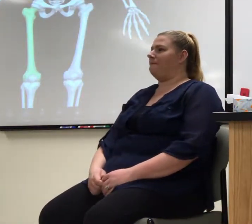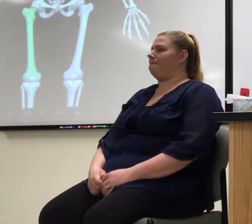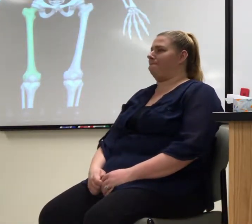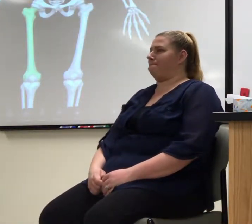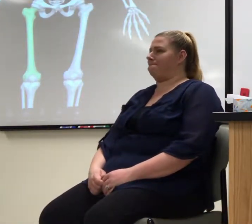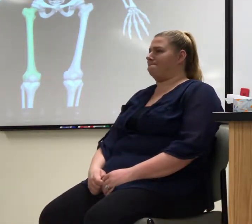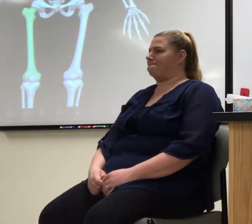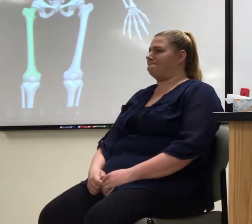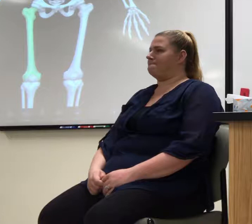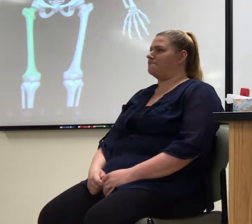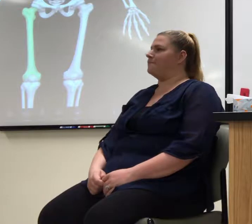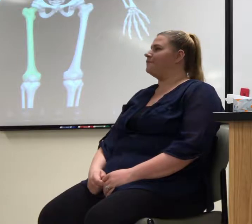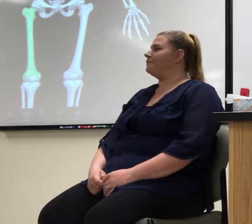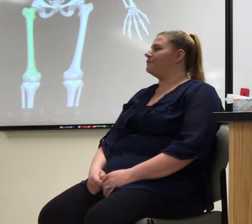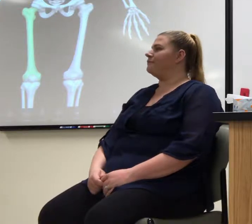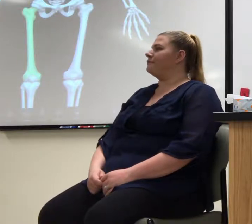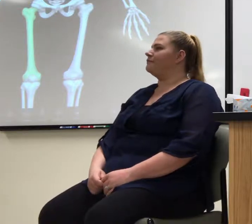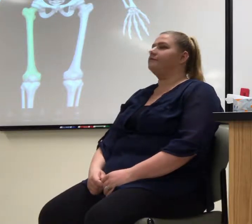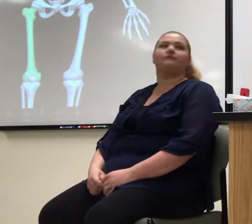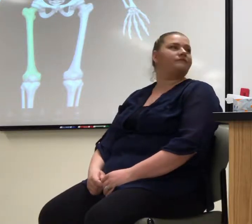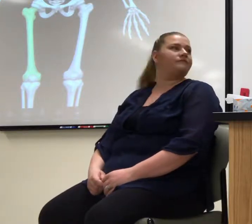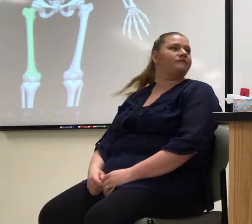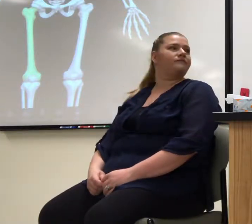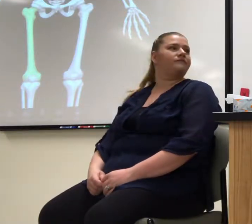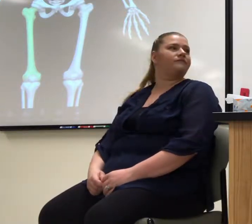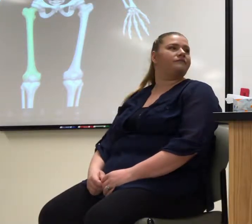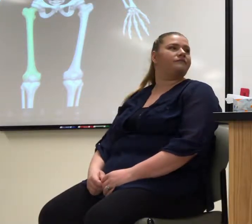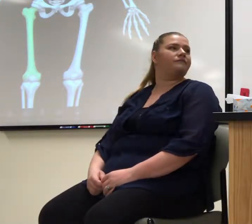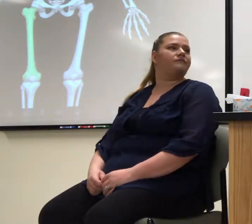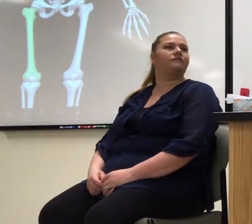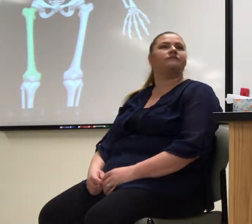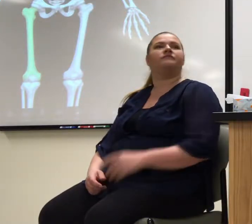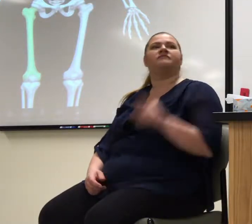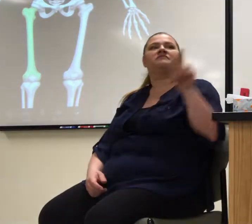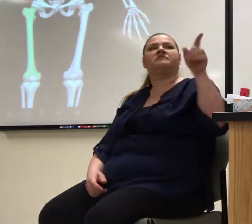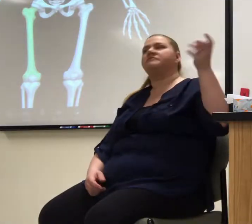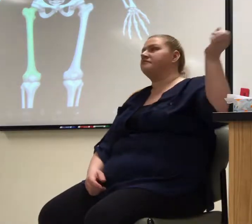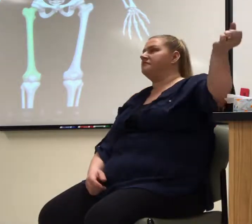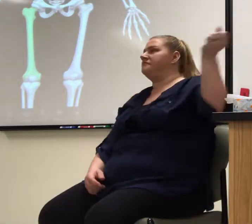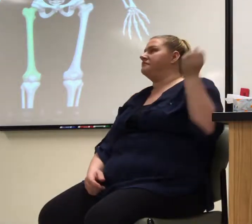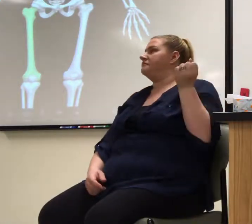Oh, let me go to our box of femurs here. Give me a second. Sorry.